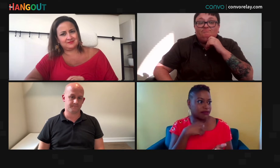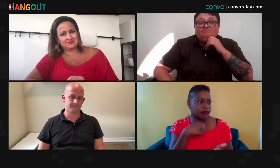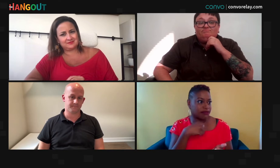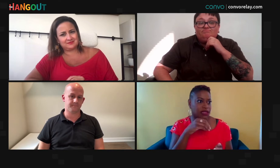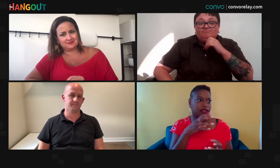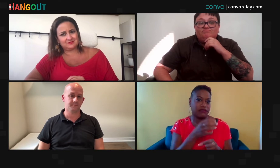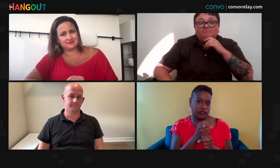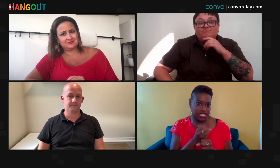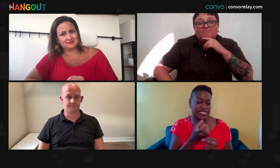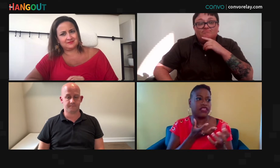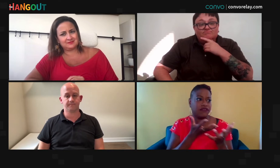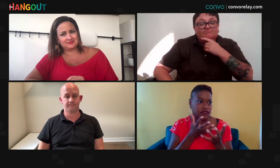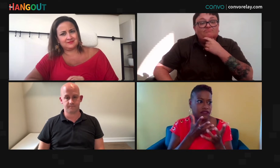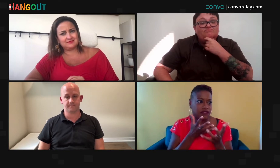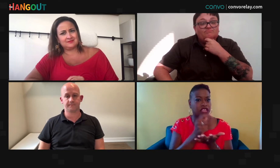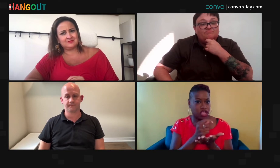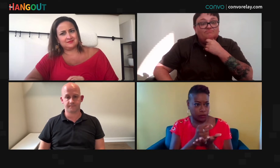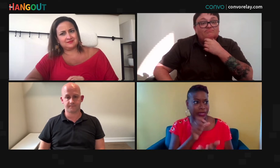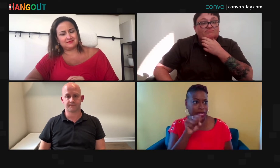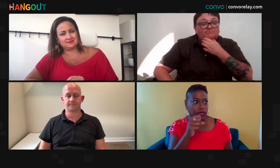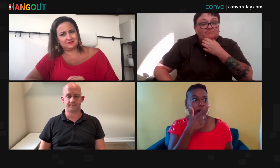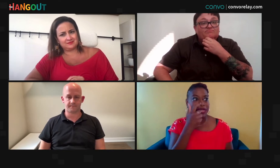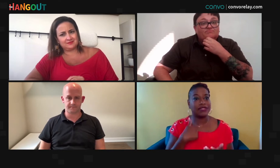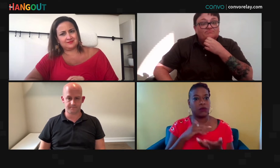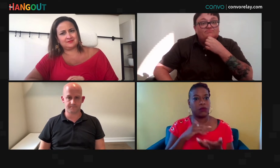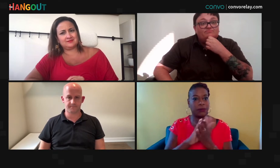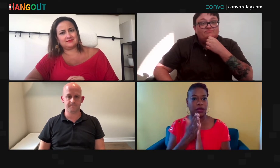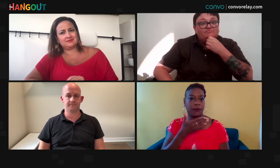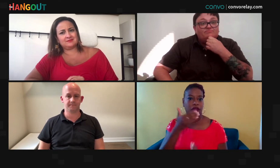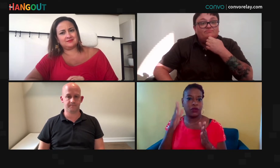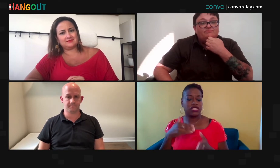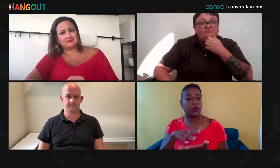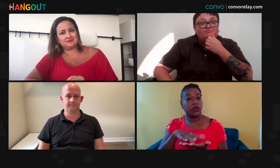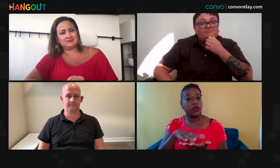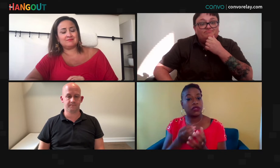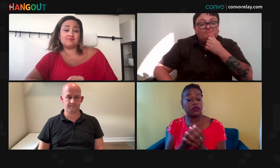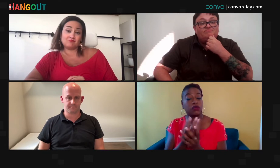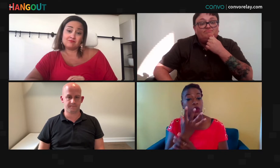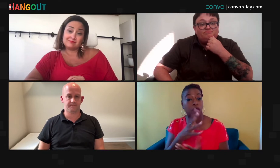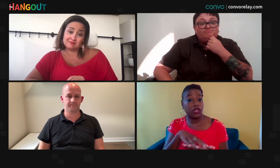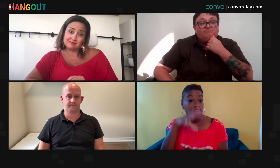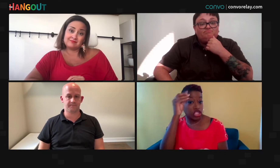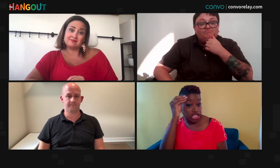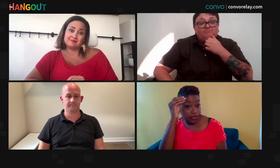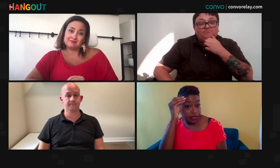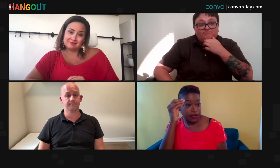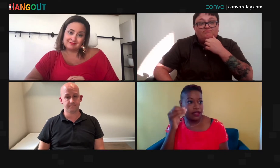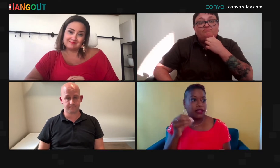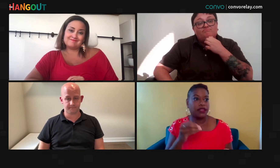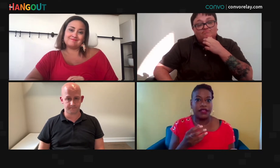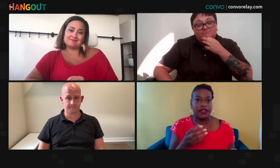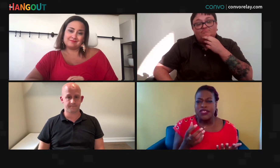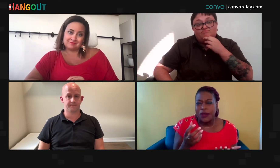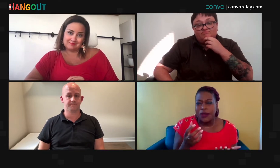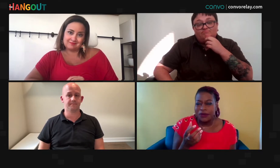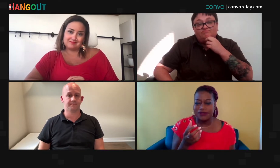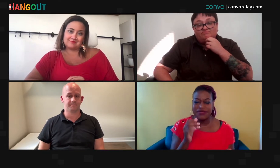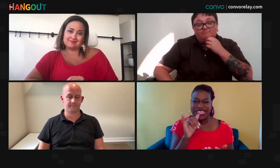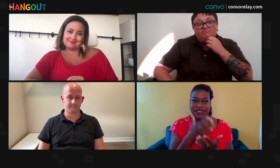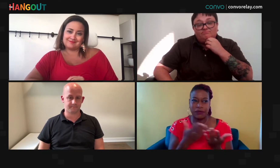the fact that, yes, I am in therapy and I receive therapy, but I explain it's because it makes me a better person and